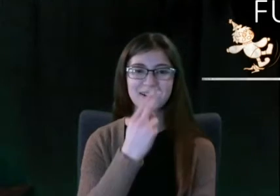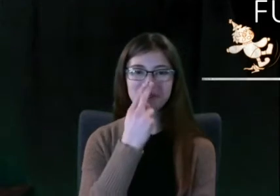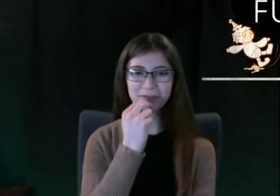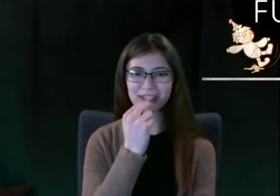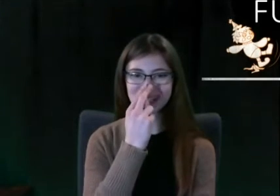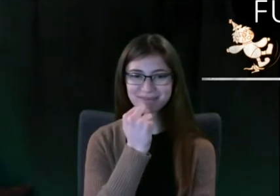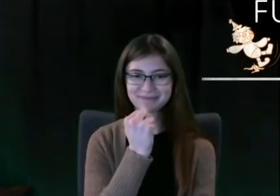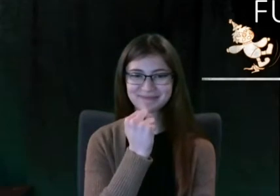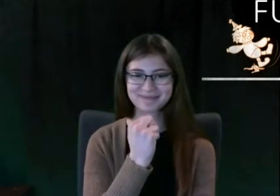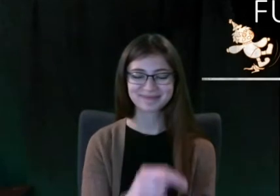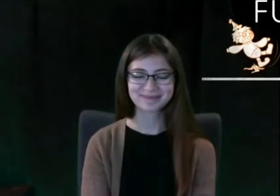Funny.